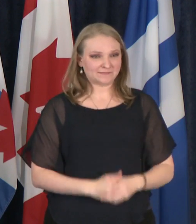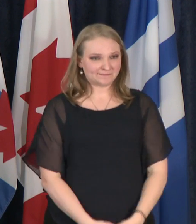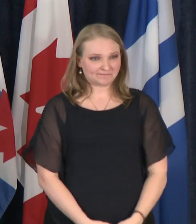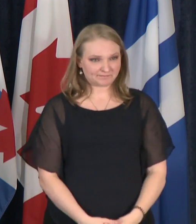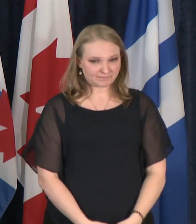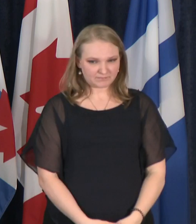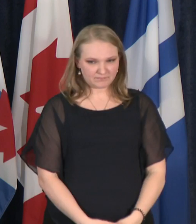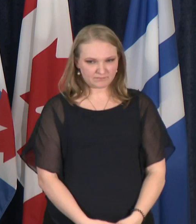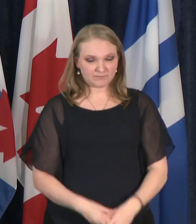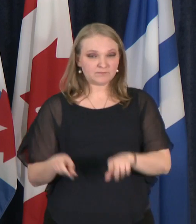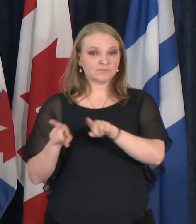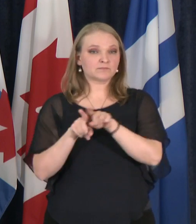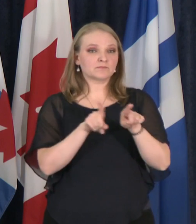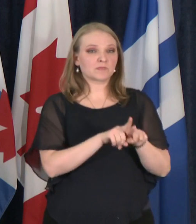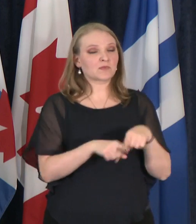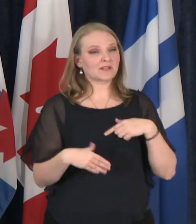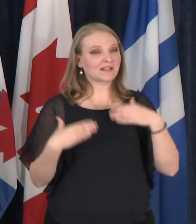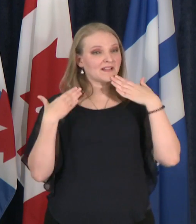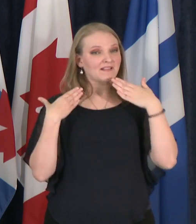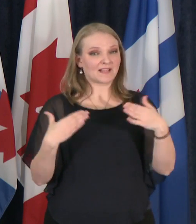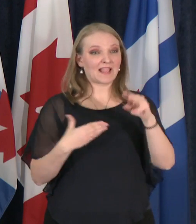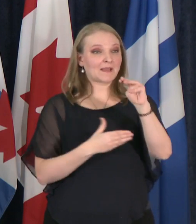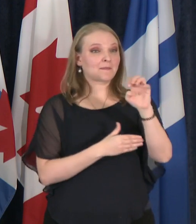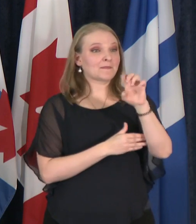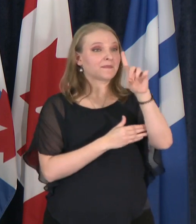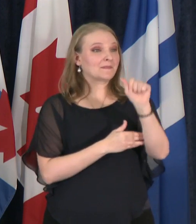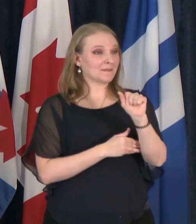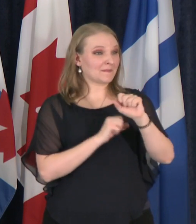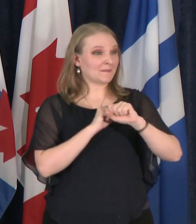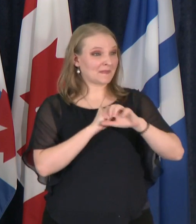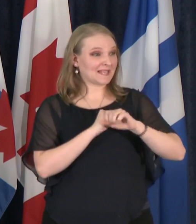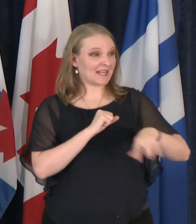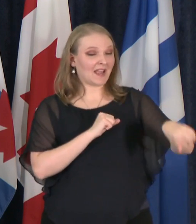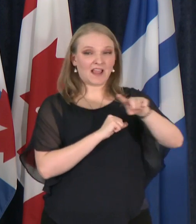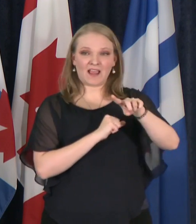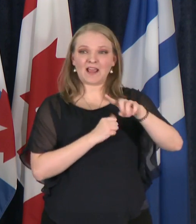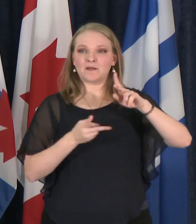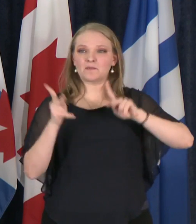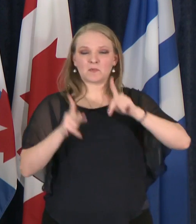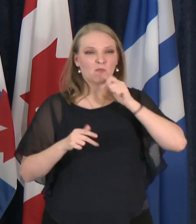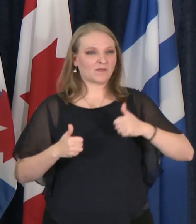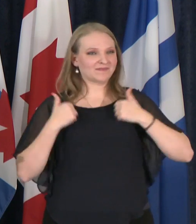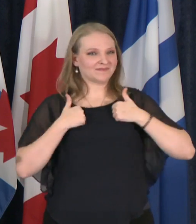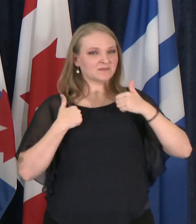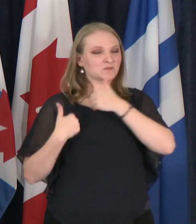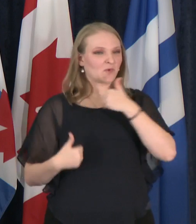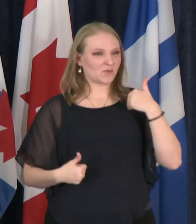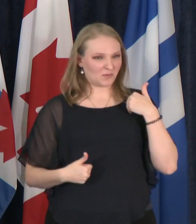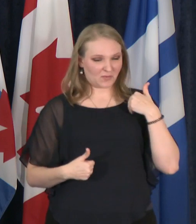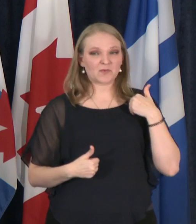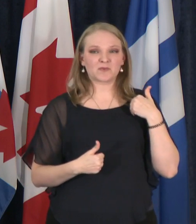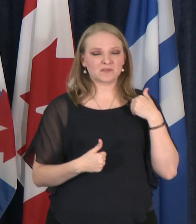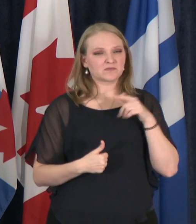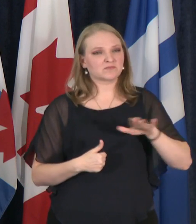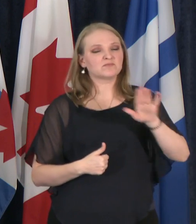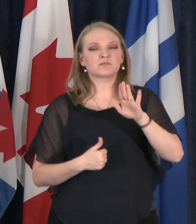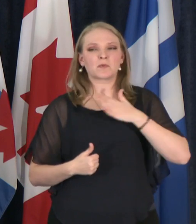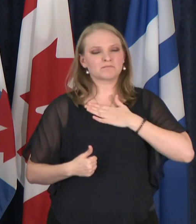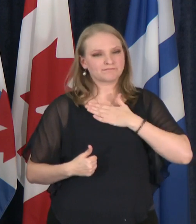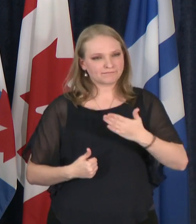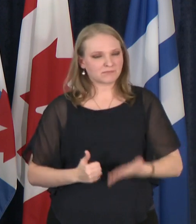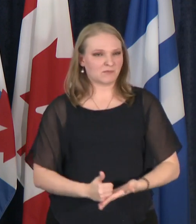I'd also like to thank the members of the media and the people of Toronto for your willingness to help